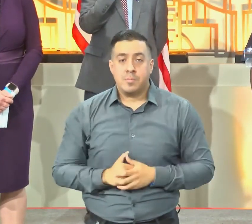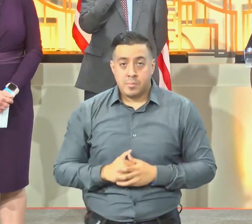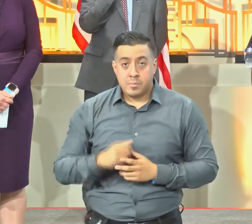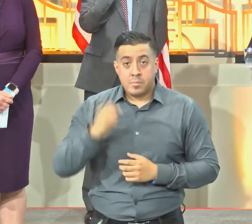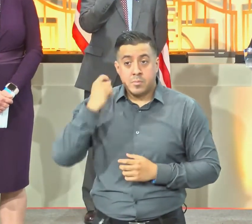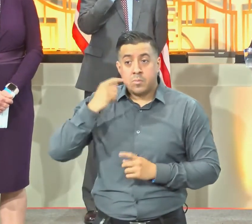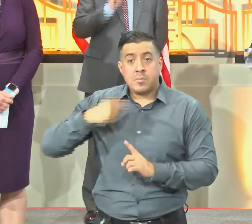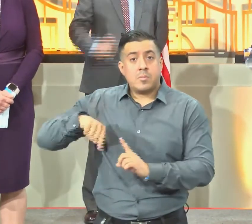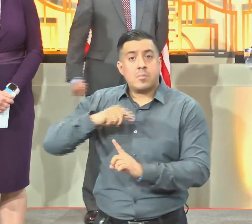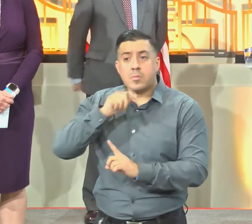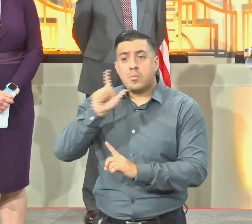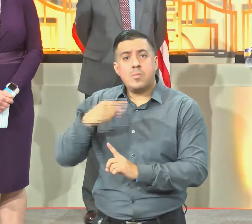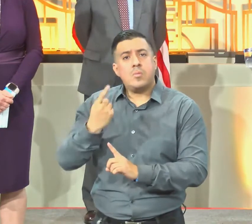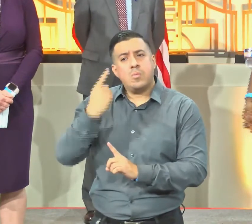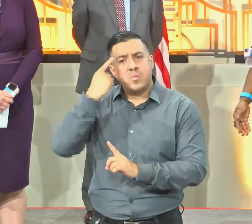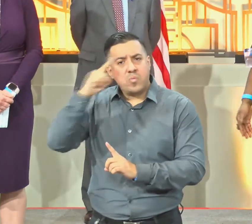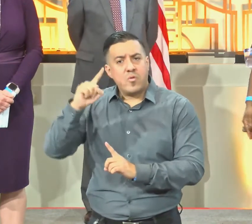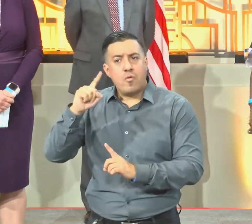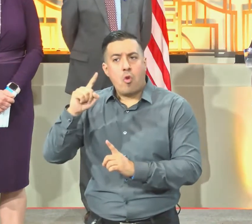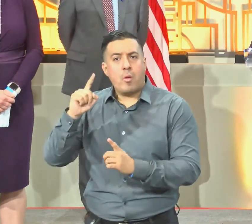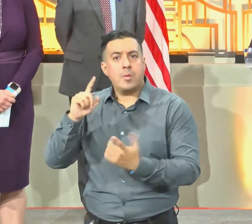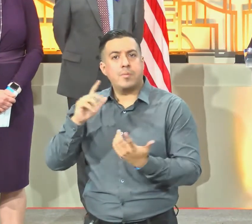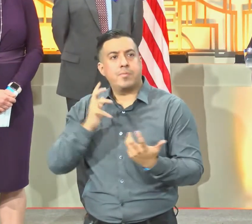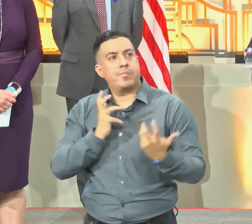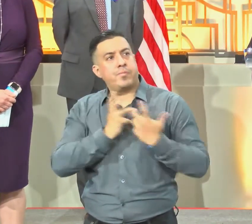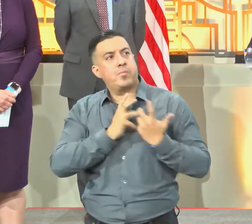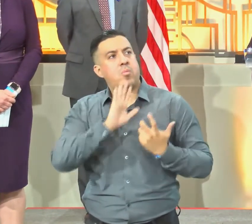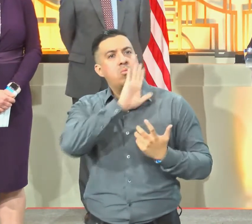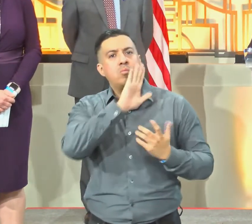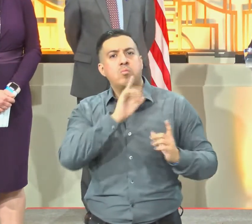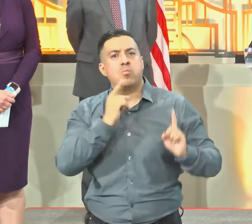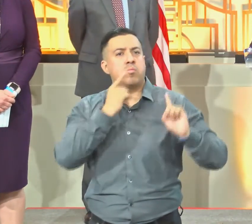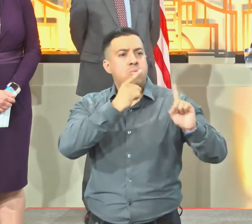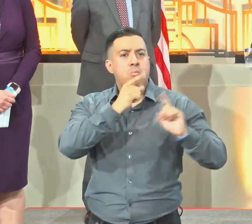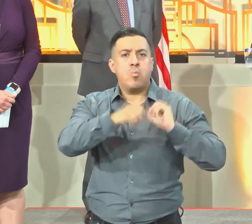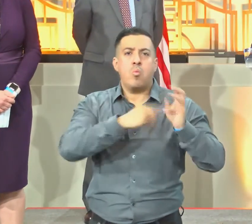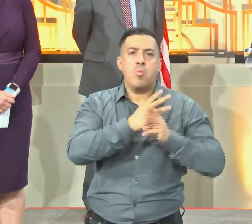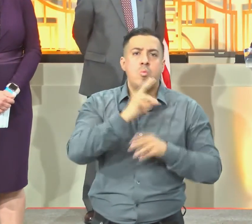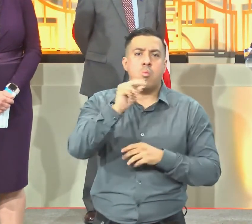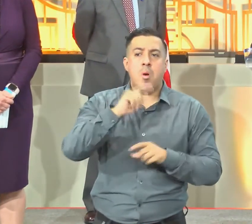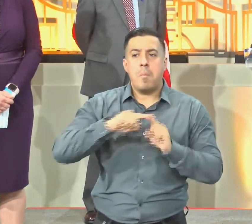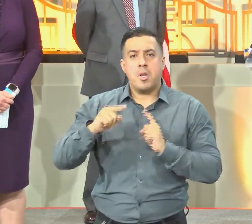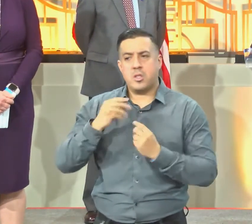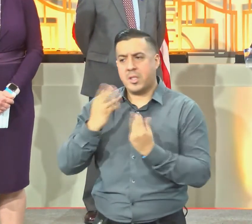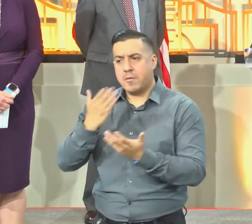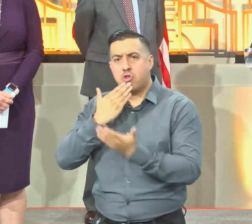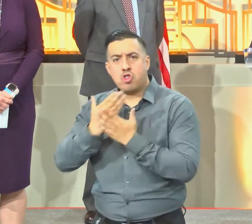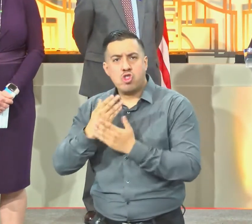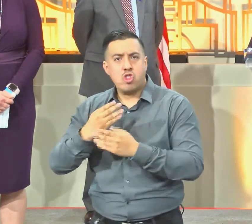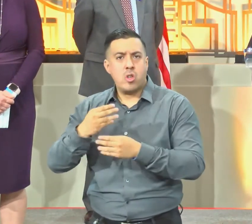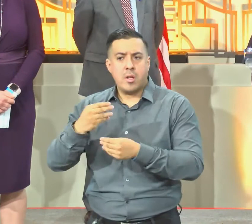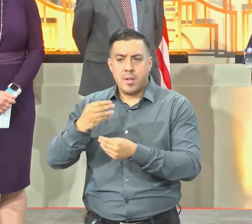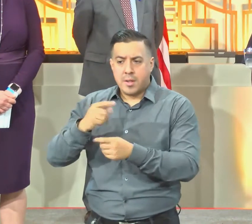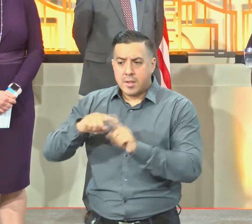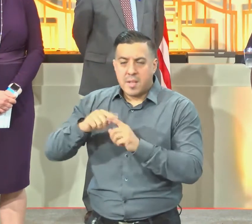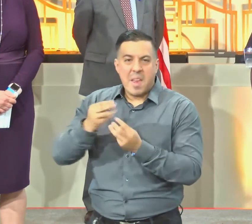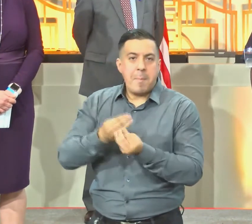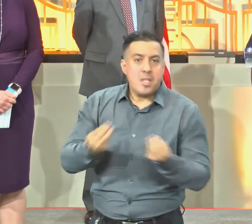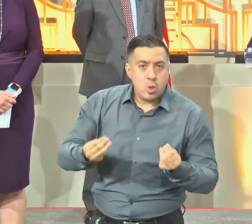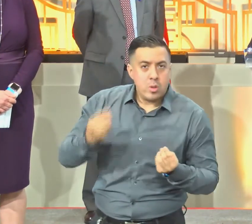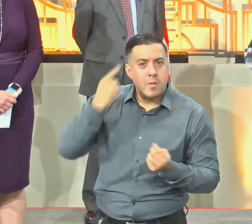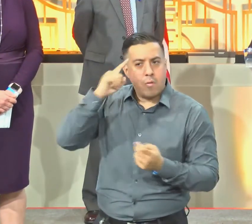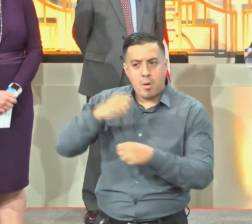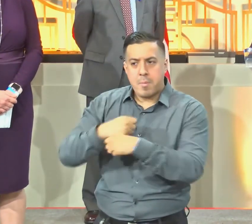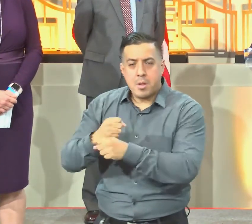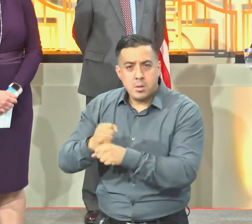landfill is not only an essential part of meeting global sustainability goals, but it creates a valuable material resource for manufacturing. We